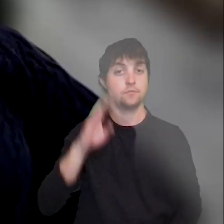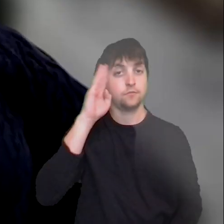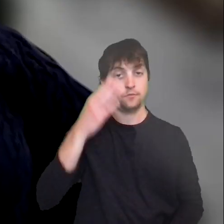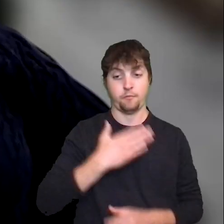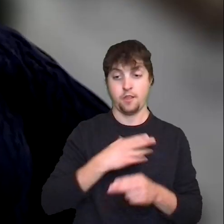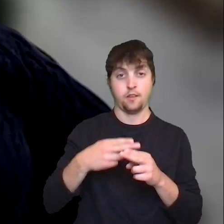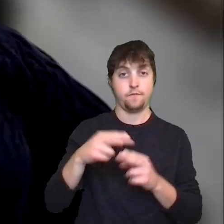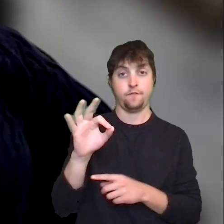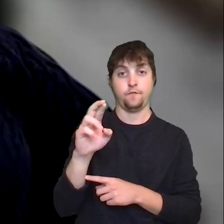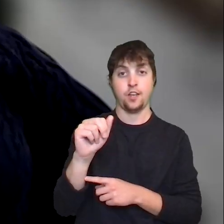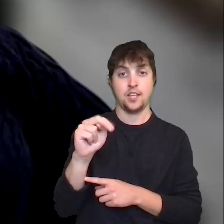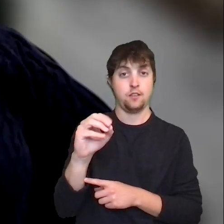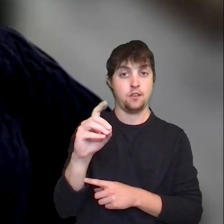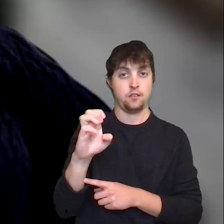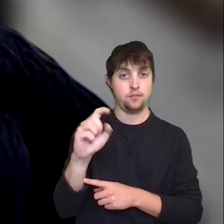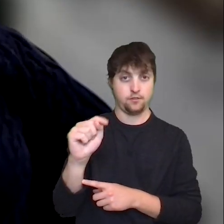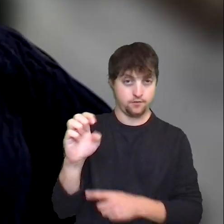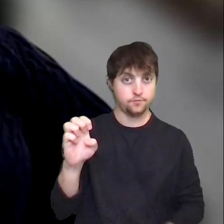Hello, my name is Fran Odette.